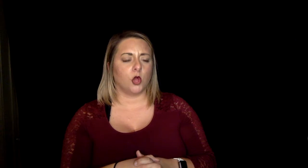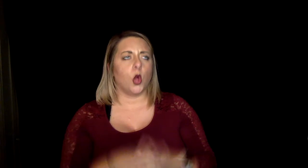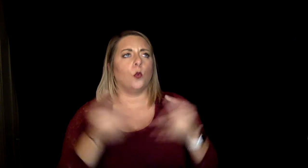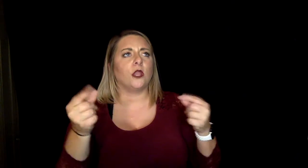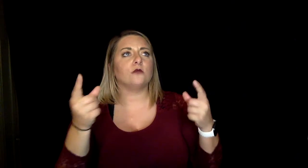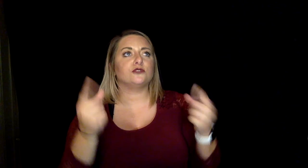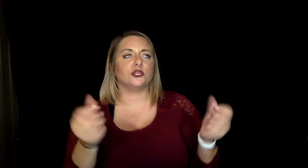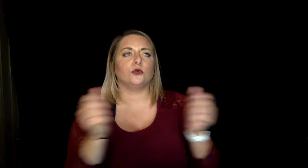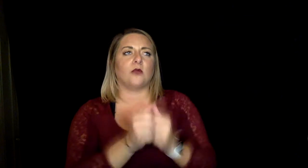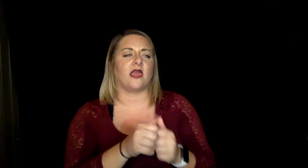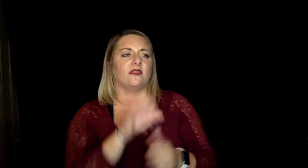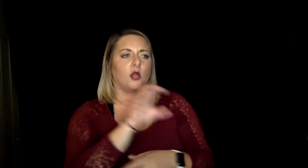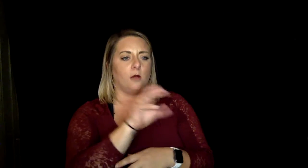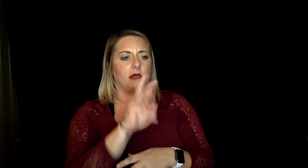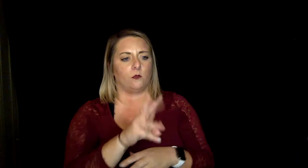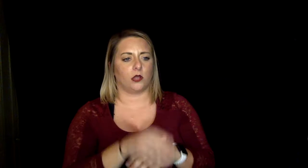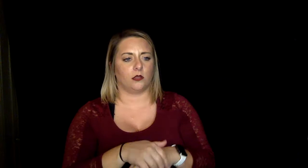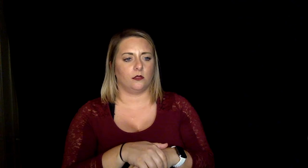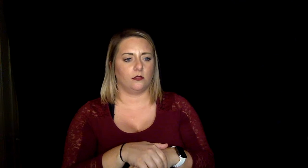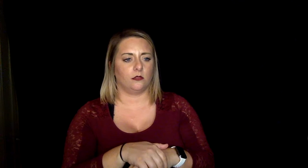What do you do with a compound word?